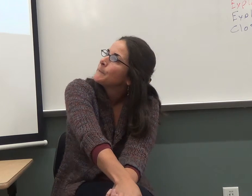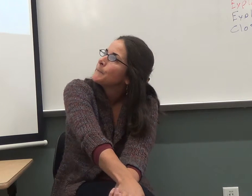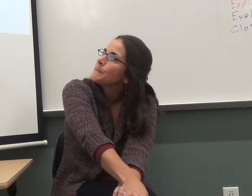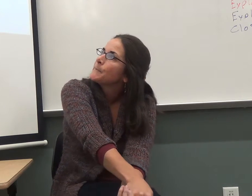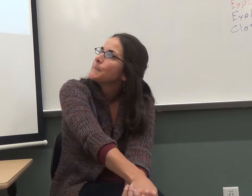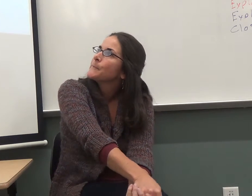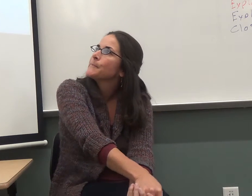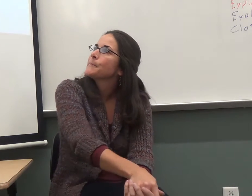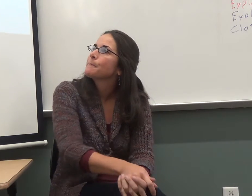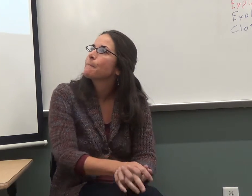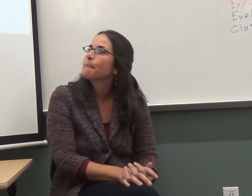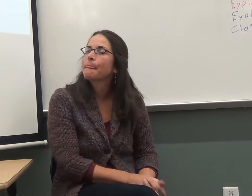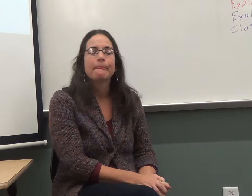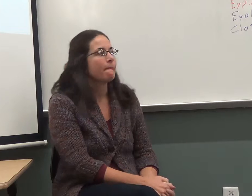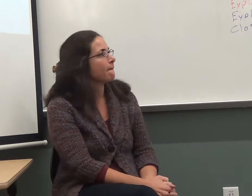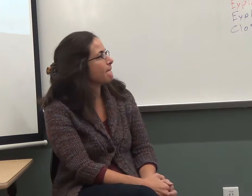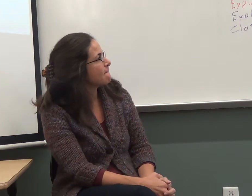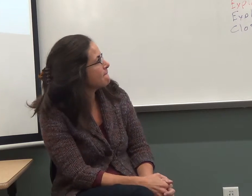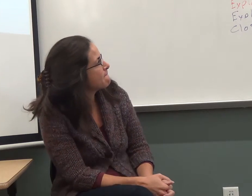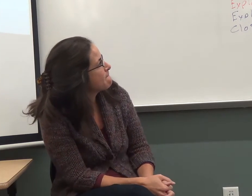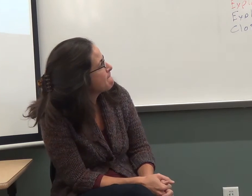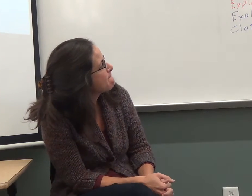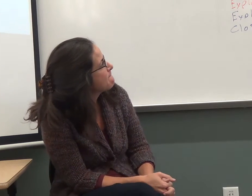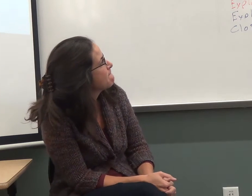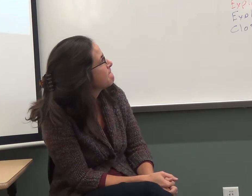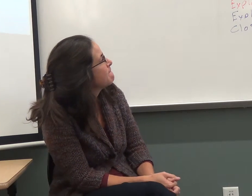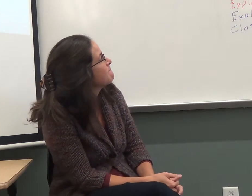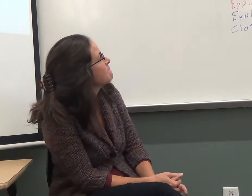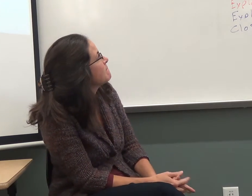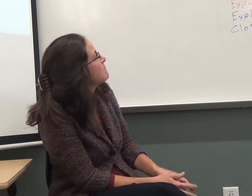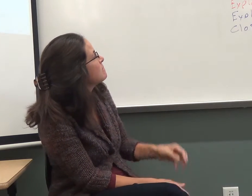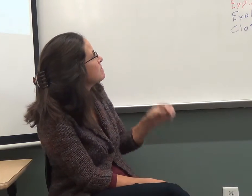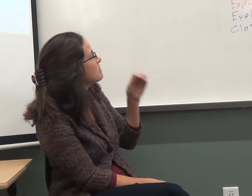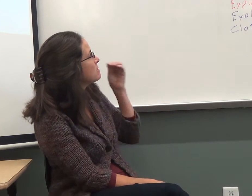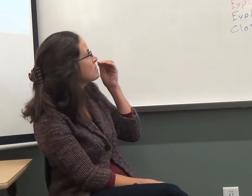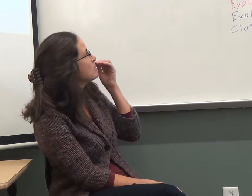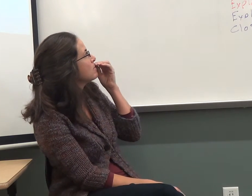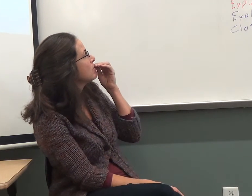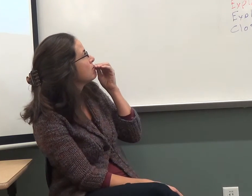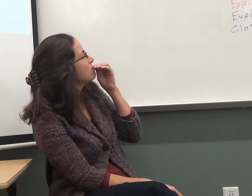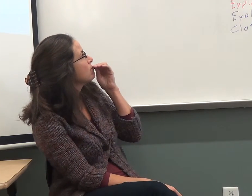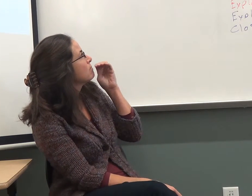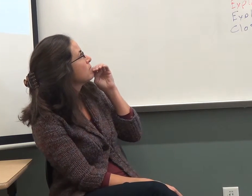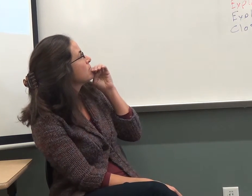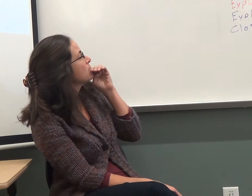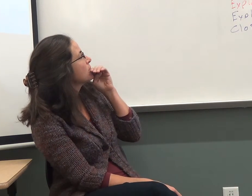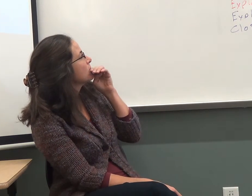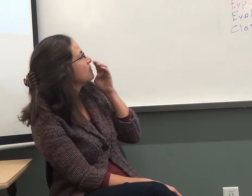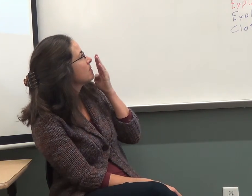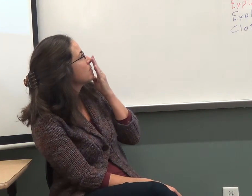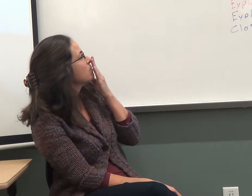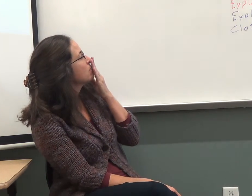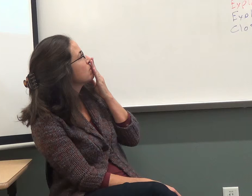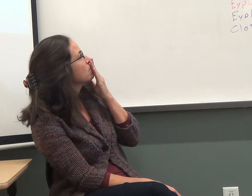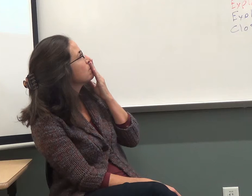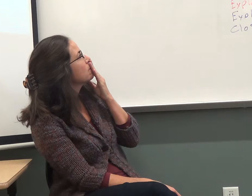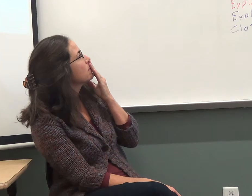It's not a data, it's just to show you how to do it. So you want to keep doing that, or you're going to use the